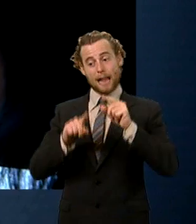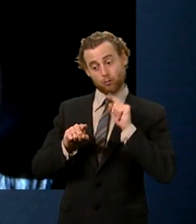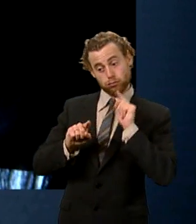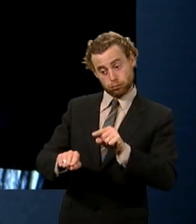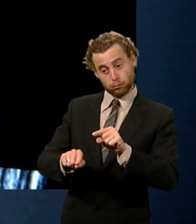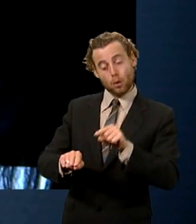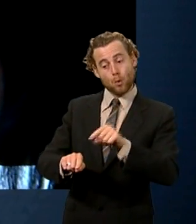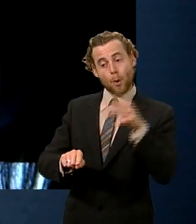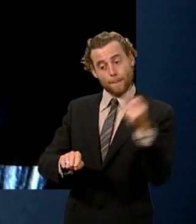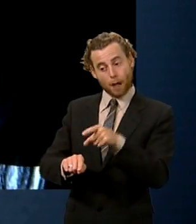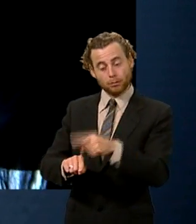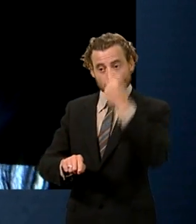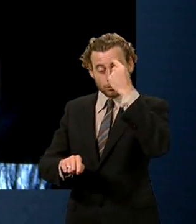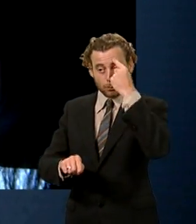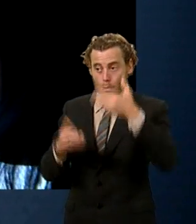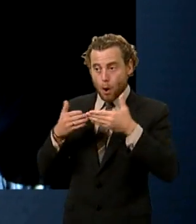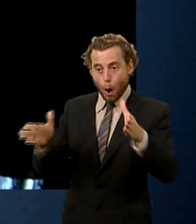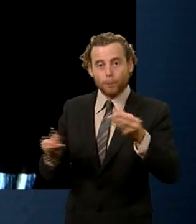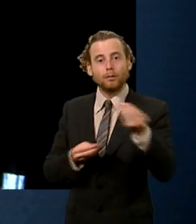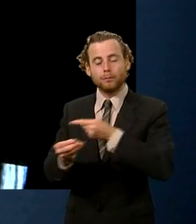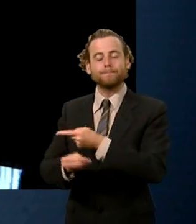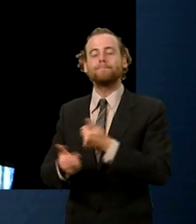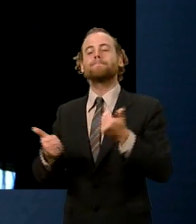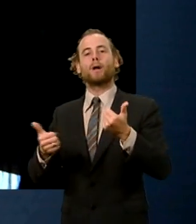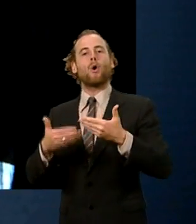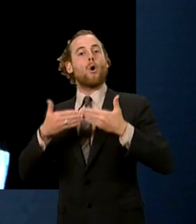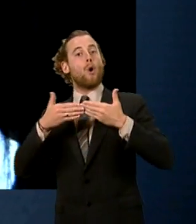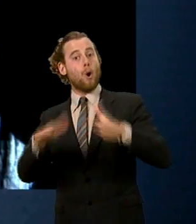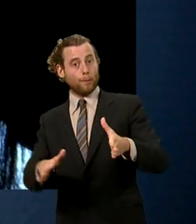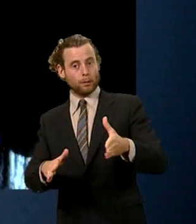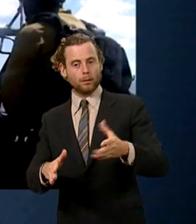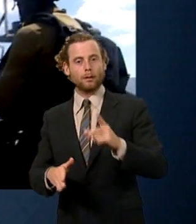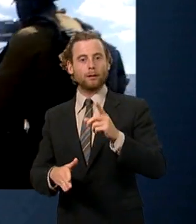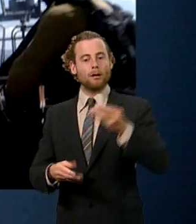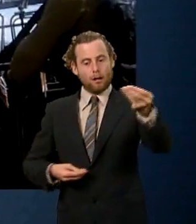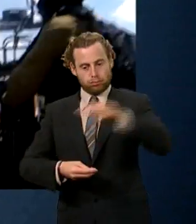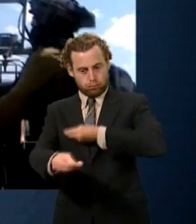land blockade of Gaza, but the sea blockade is still in force.